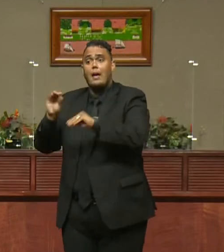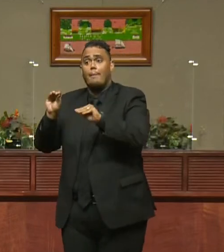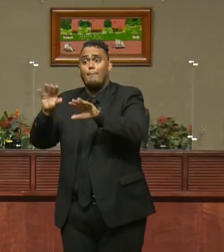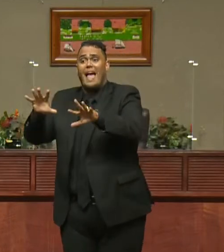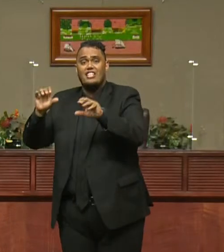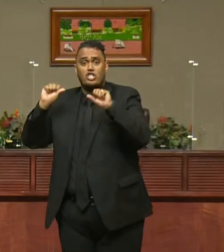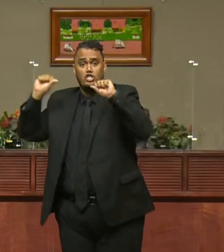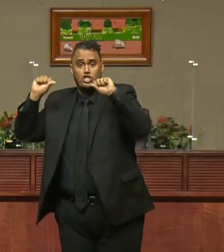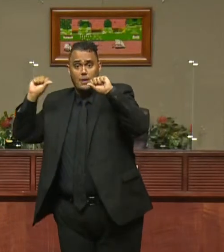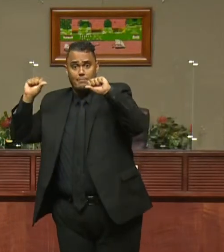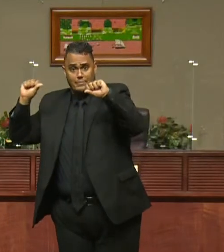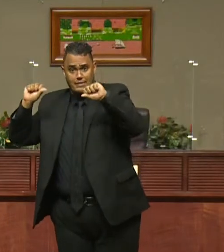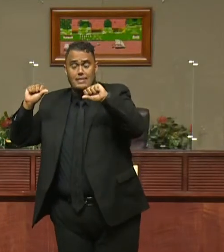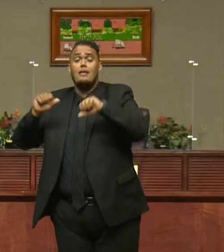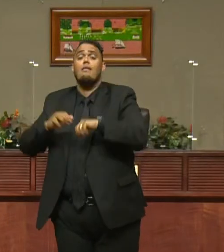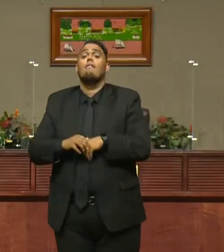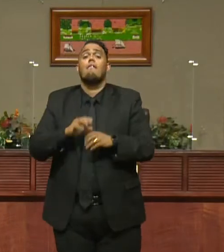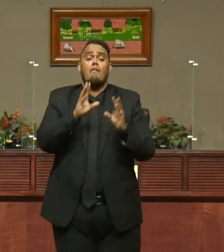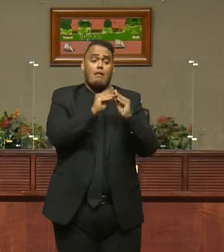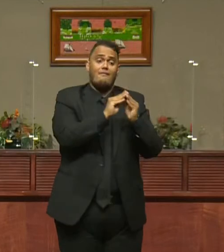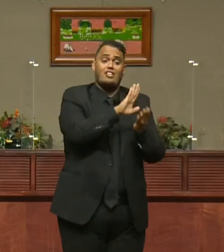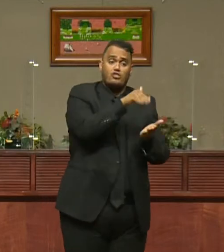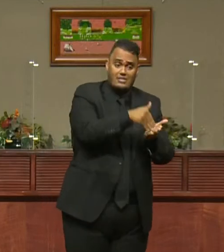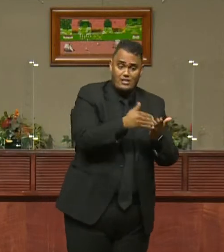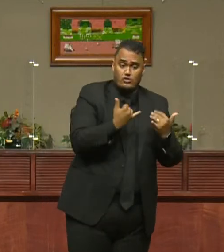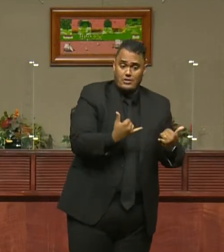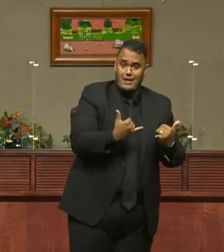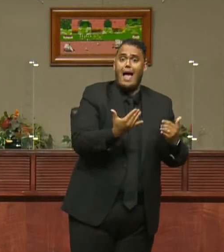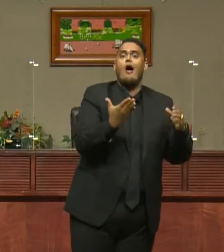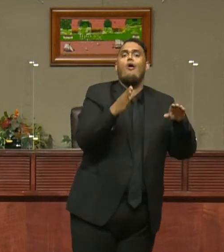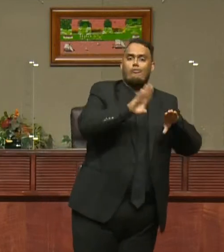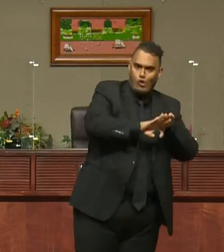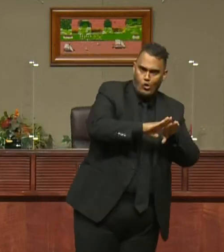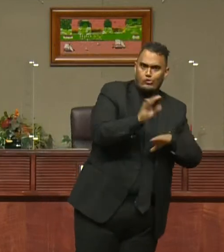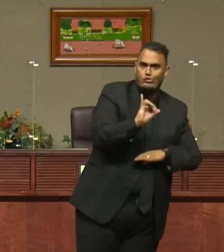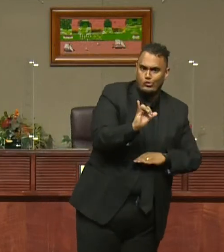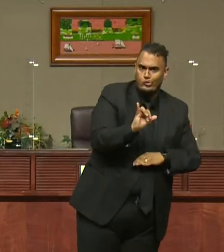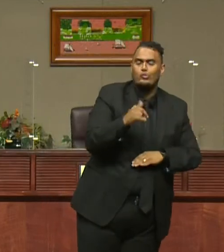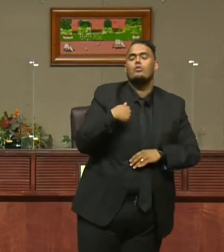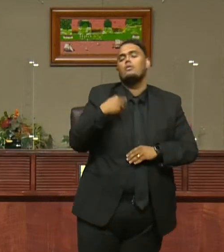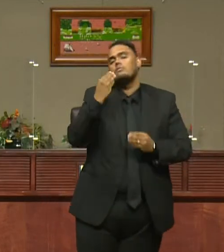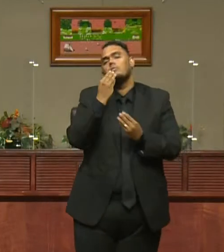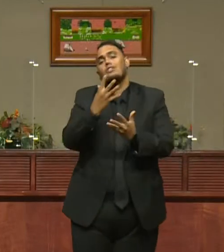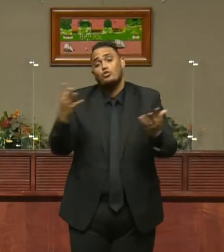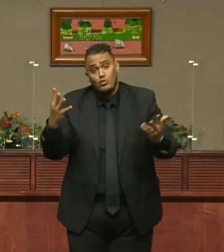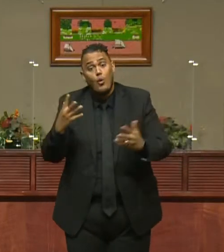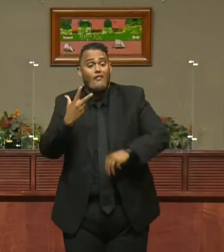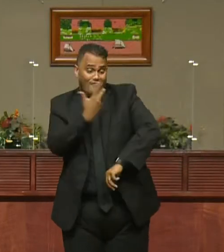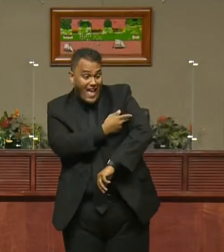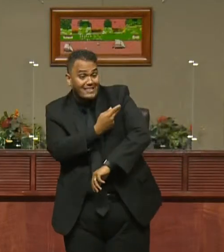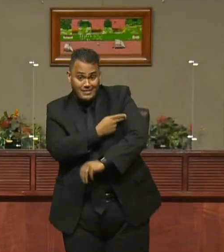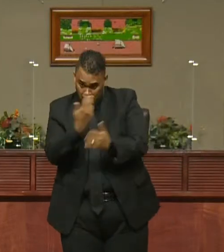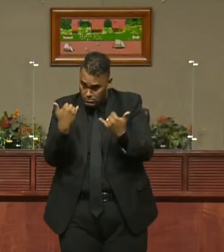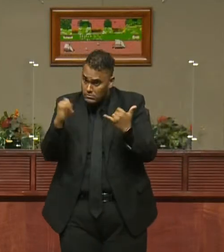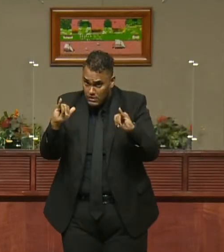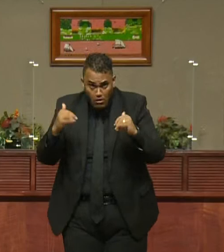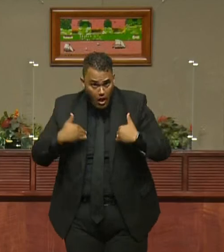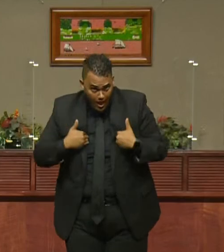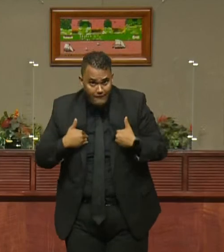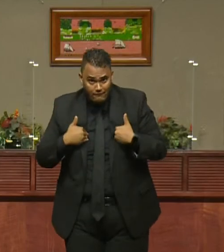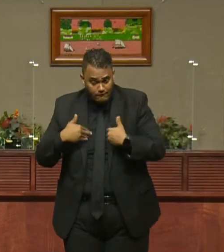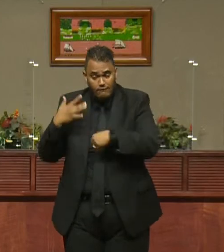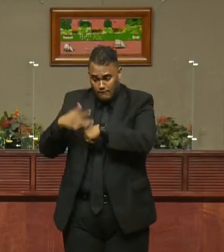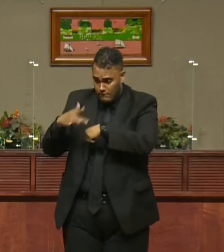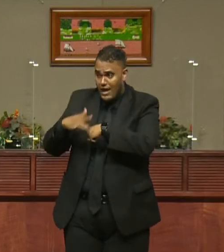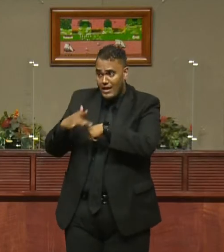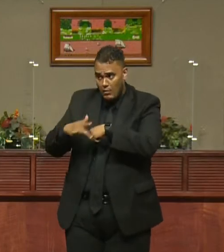want everyone to know that vaccines are readily available to our population across the county, and as far as we can count, we